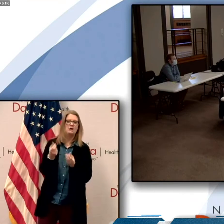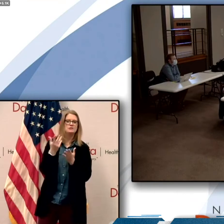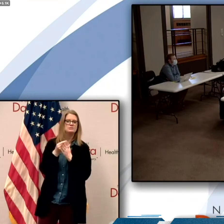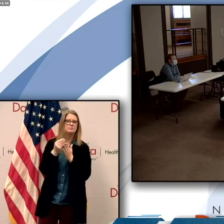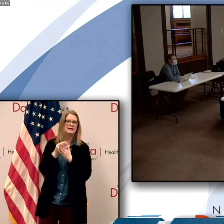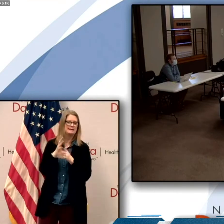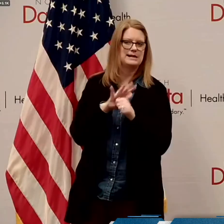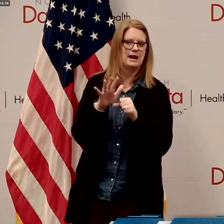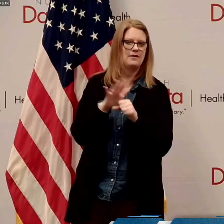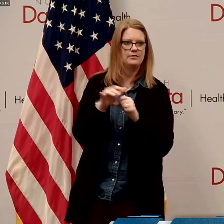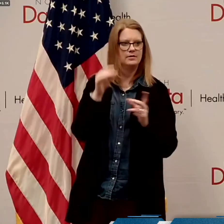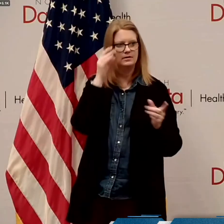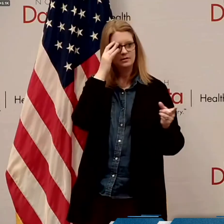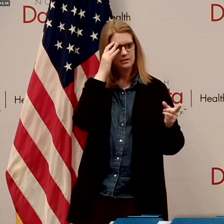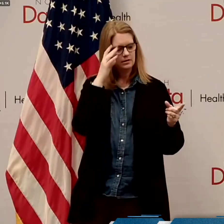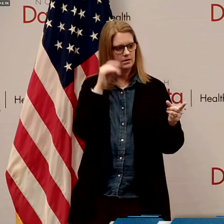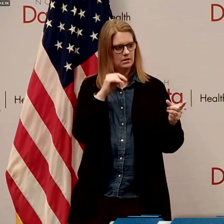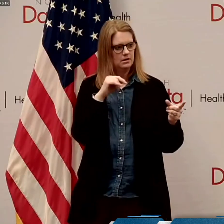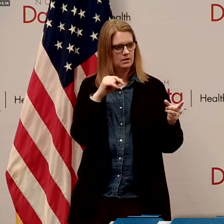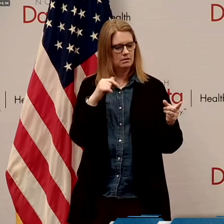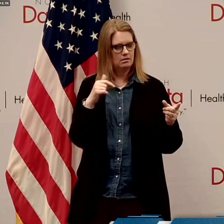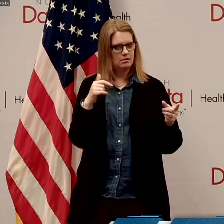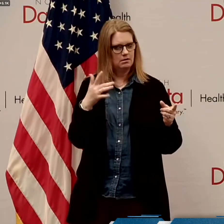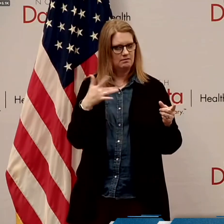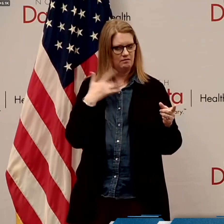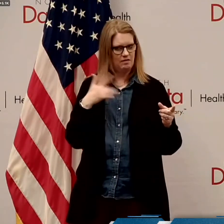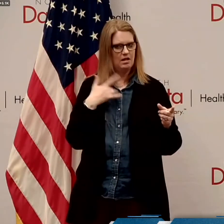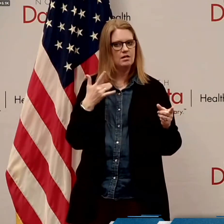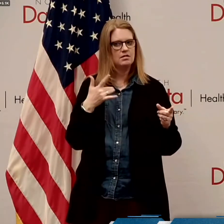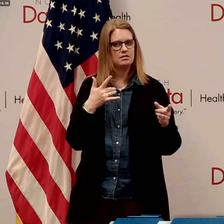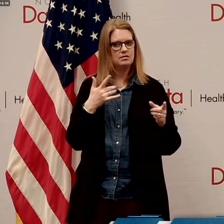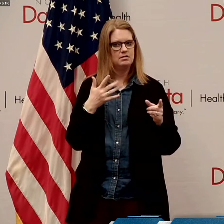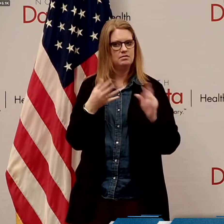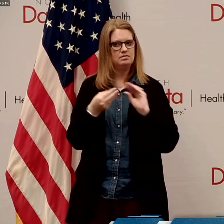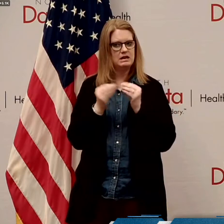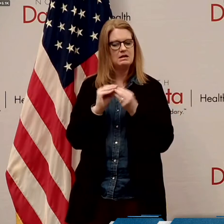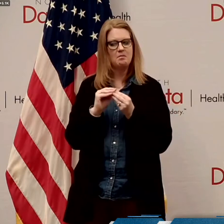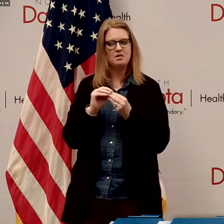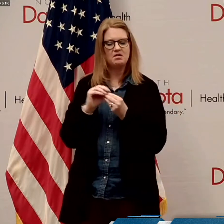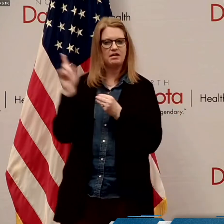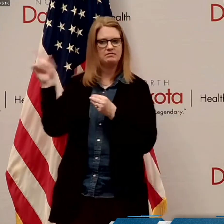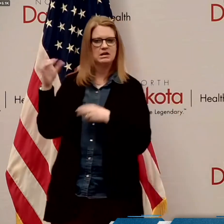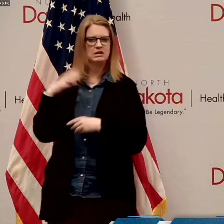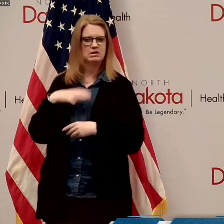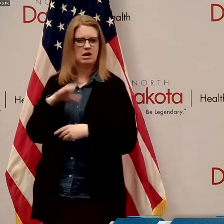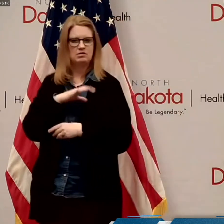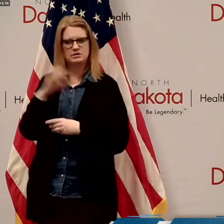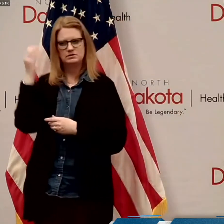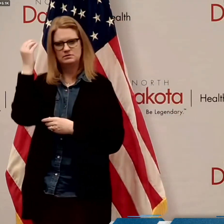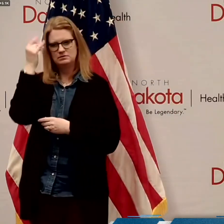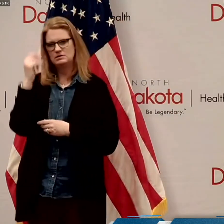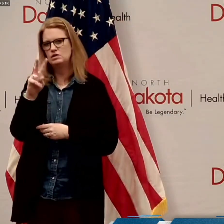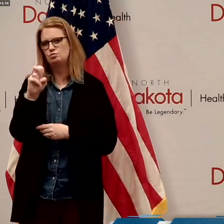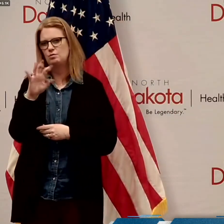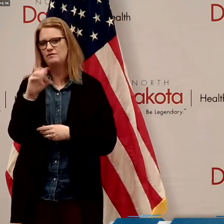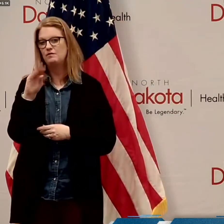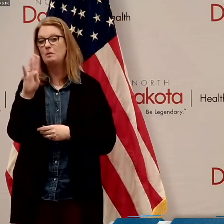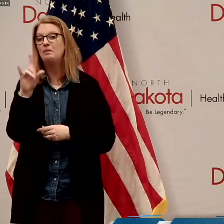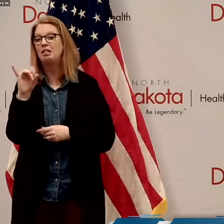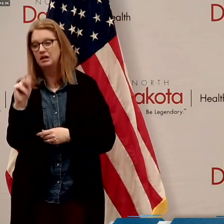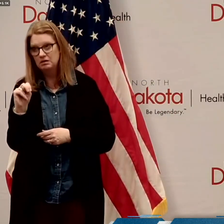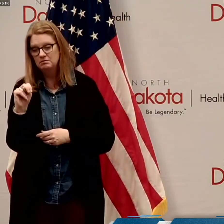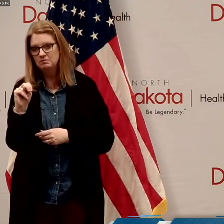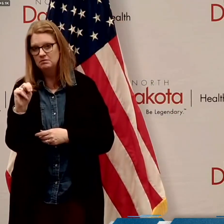Well, I believe that the number that Congress is thinking about is $250 billion. We